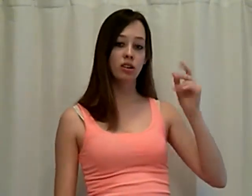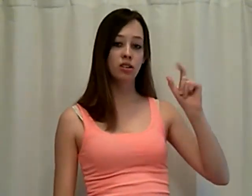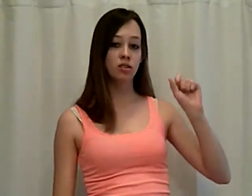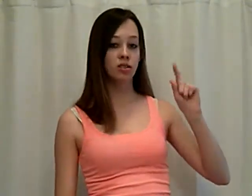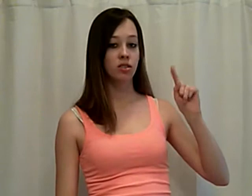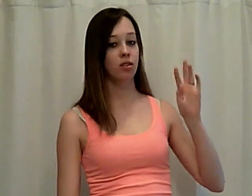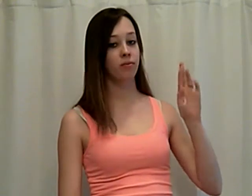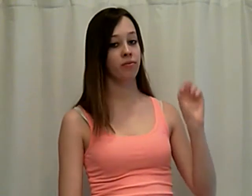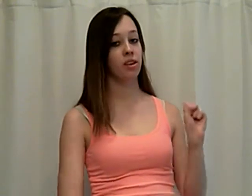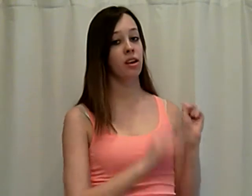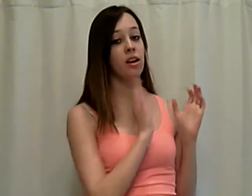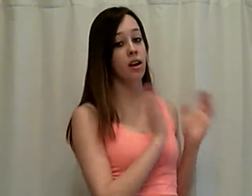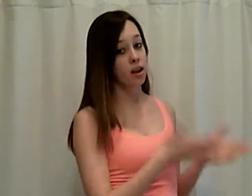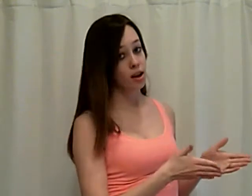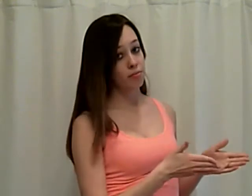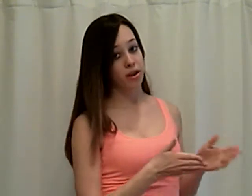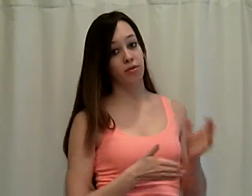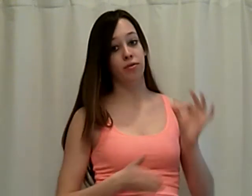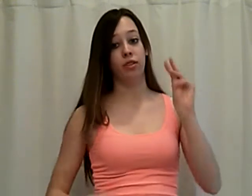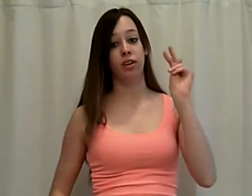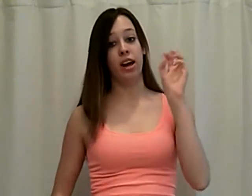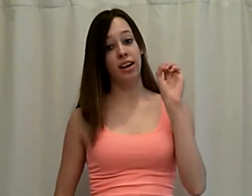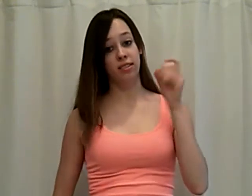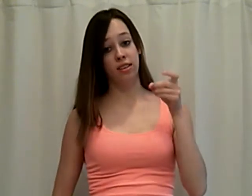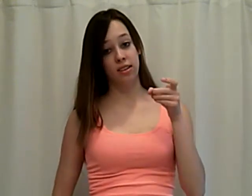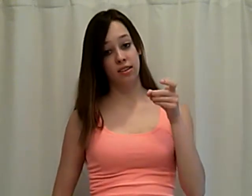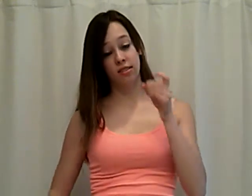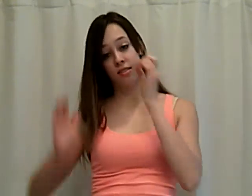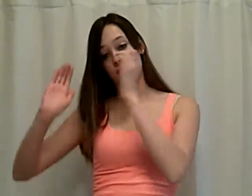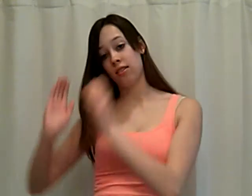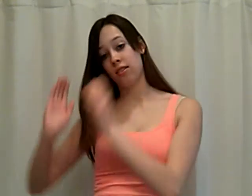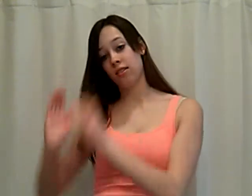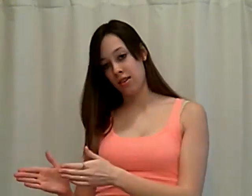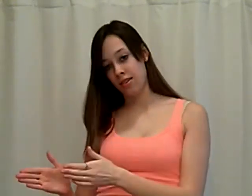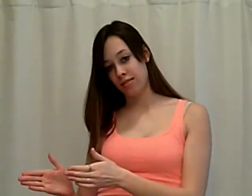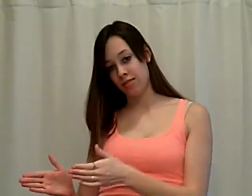hipsters, make fun of our exes.